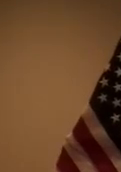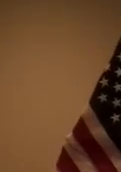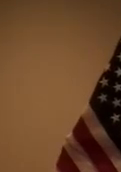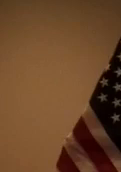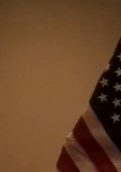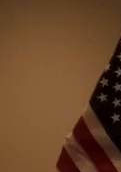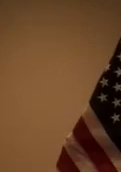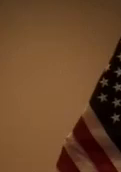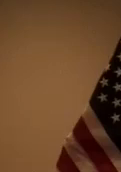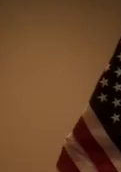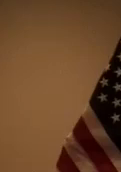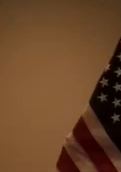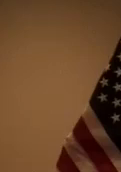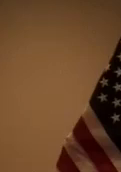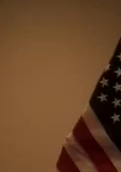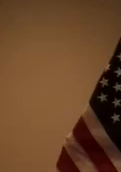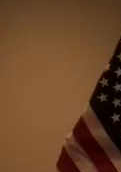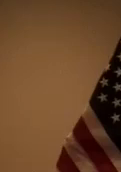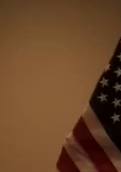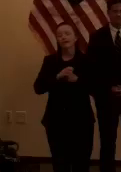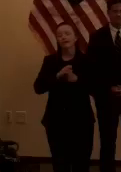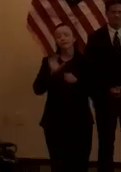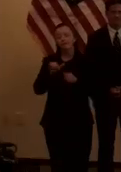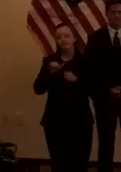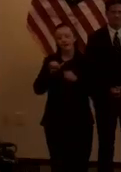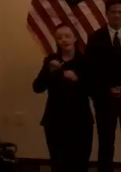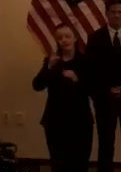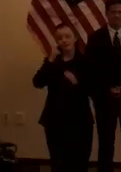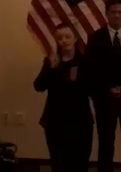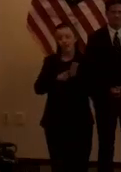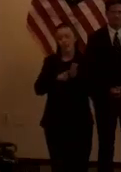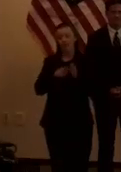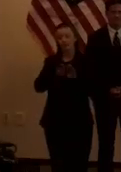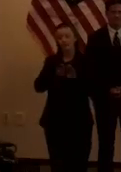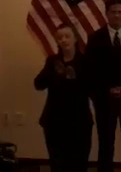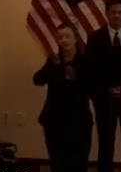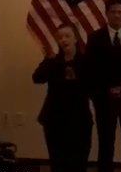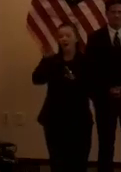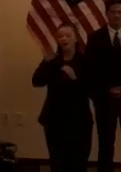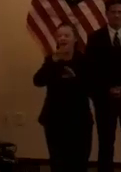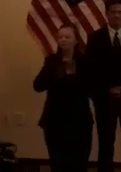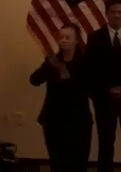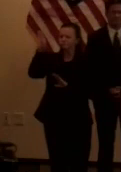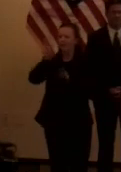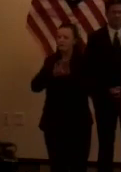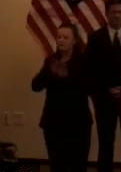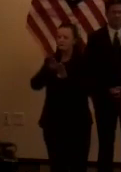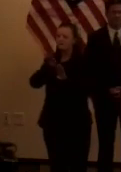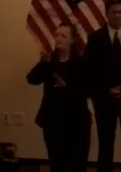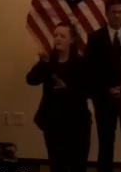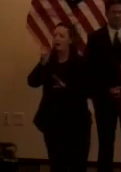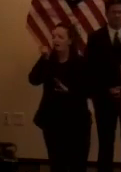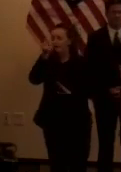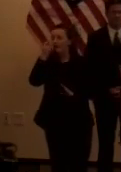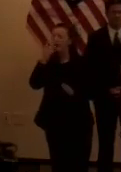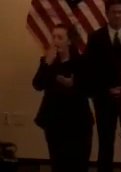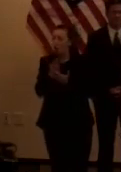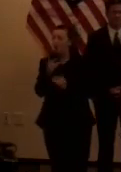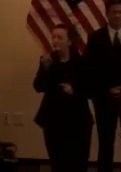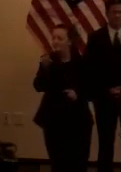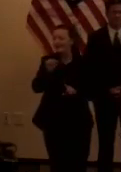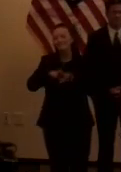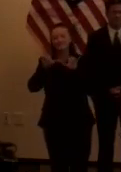in our disease outbreak curve, this is encouraging data, but it does not indicate that we have stopped the outbreak. Everyone needs to remain